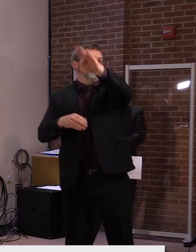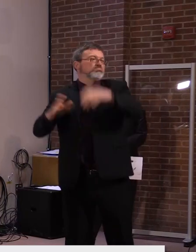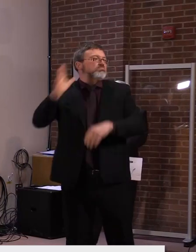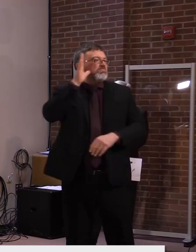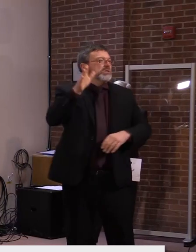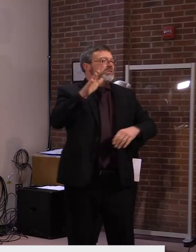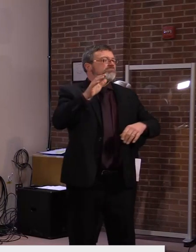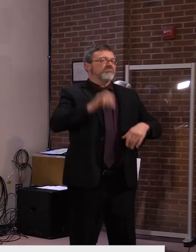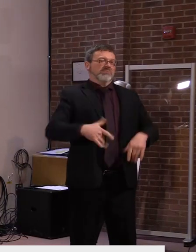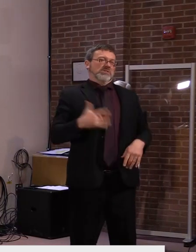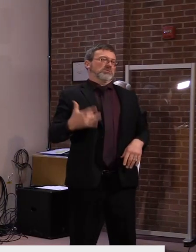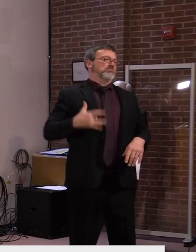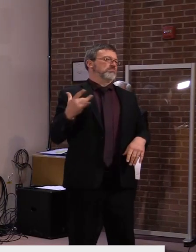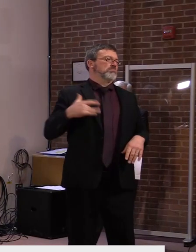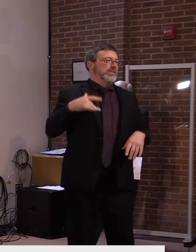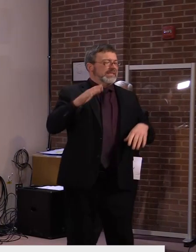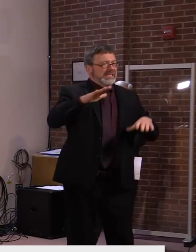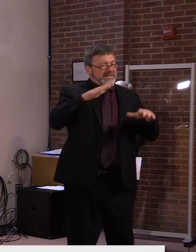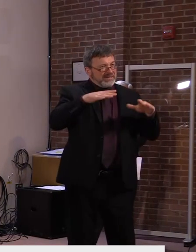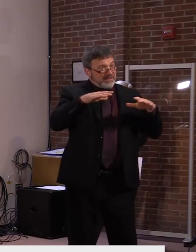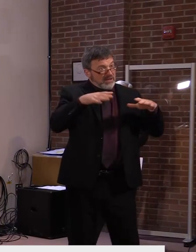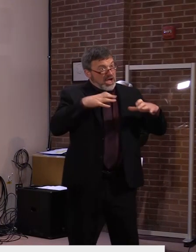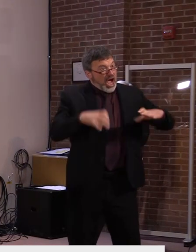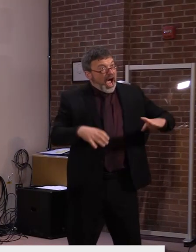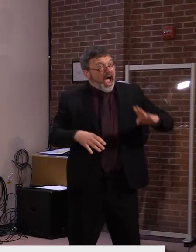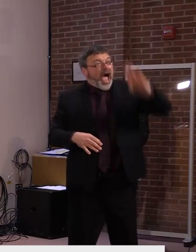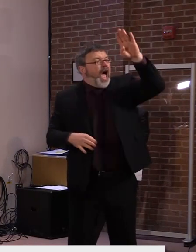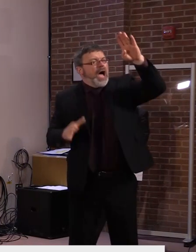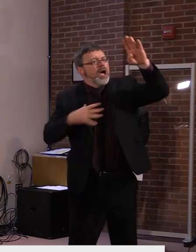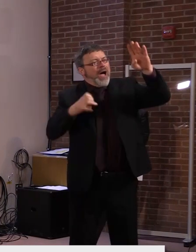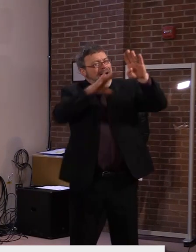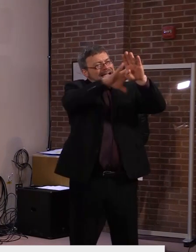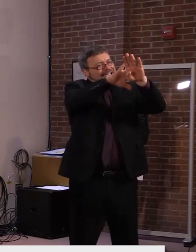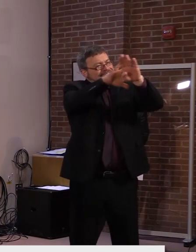and especially focus on protecting the elderly.